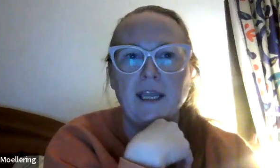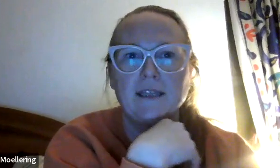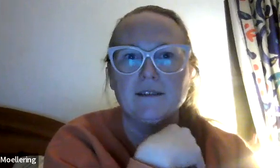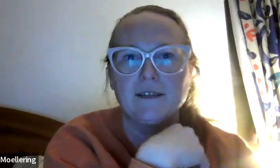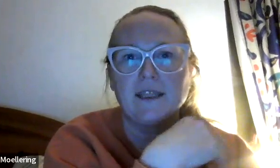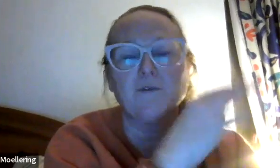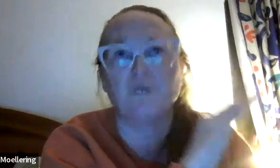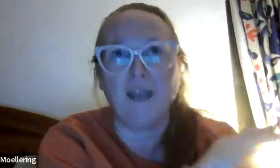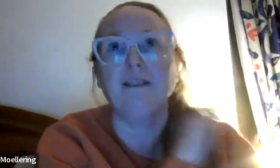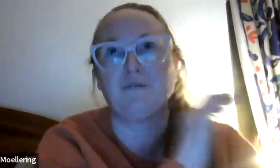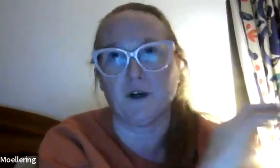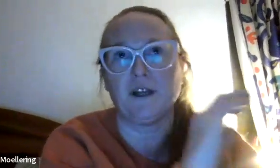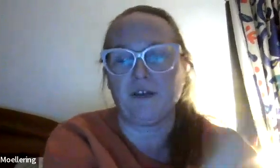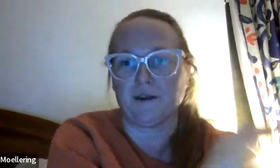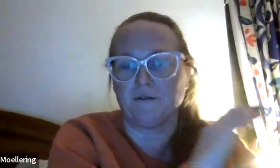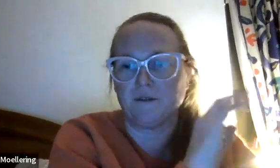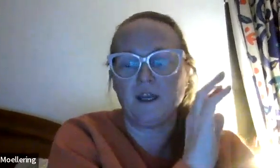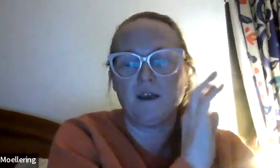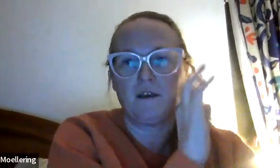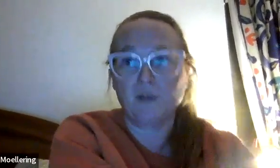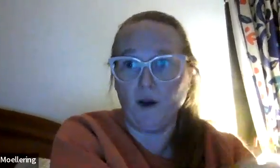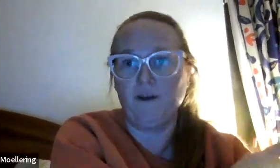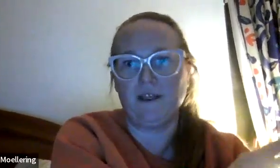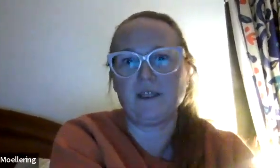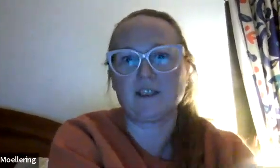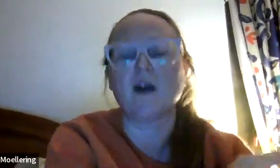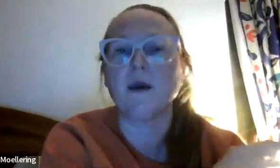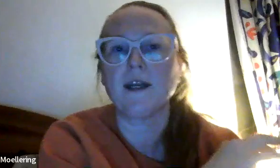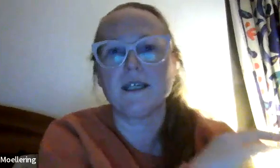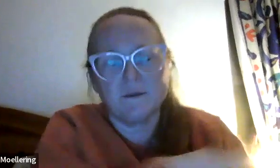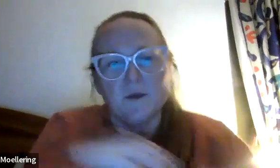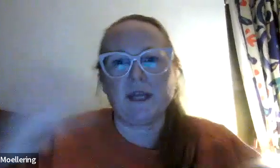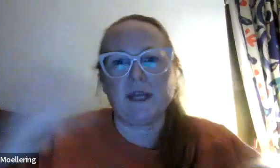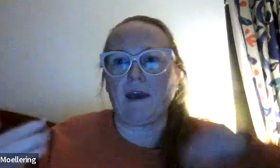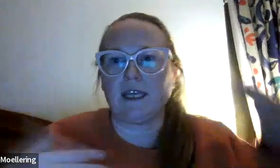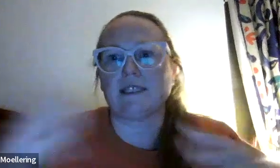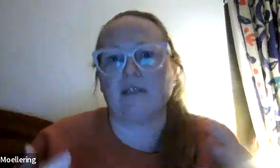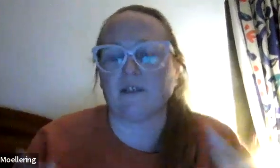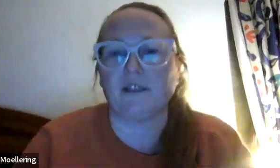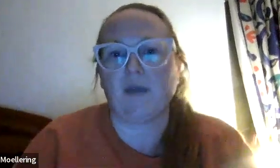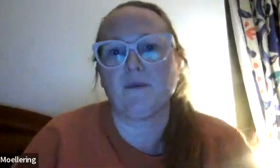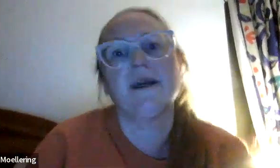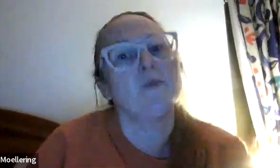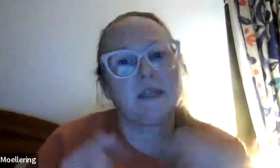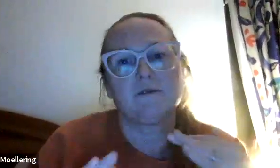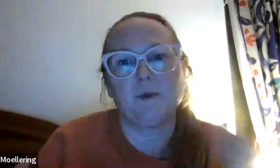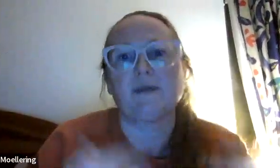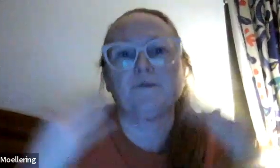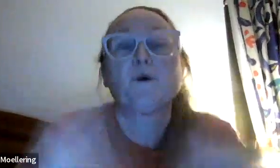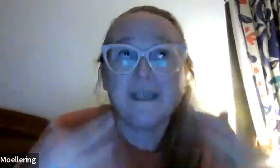not, I think we're finally far enough out of COVID that we could talk about it, is that we would have a get together at the library where we